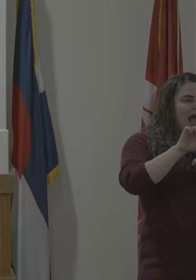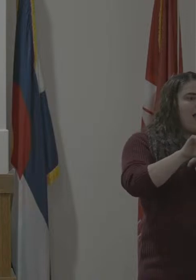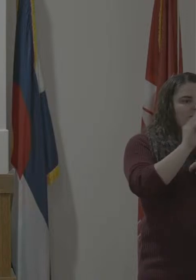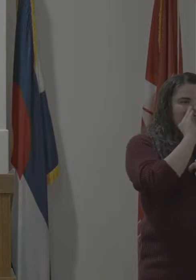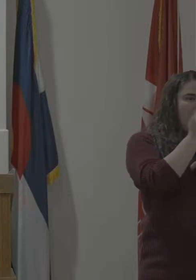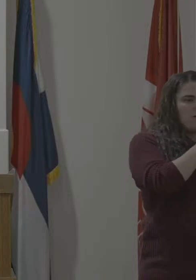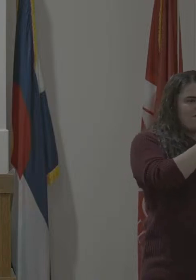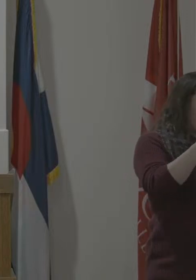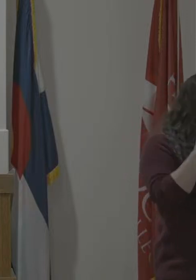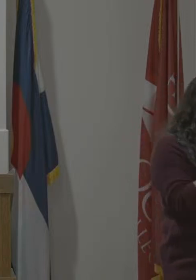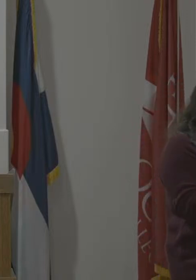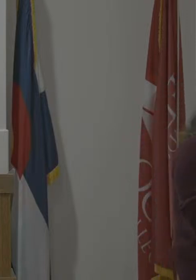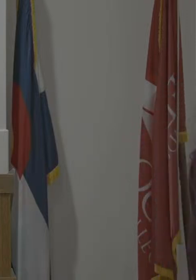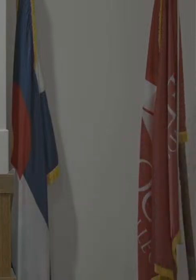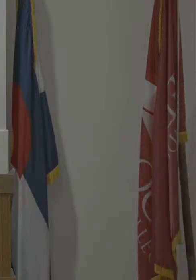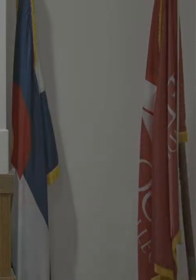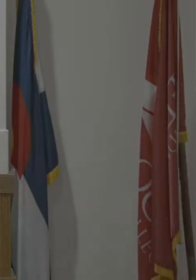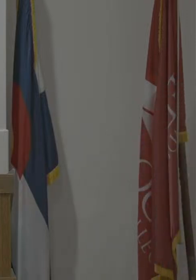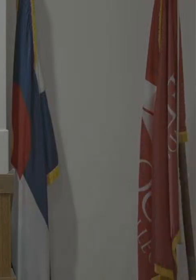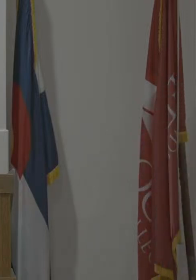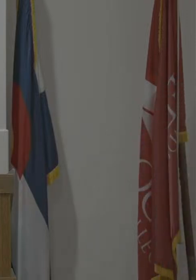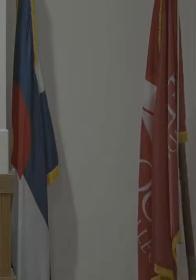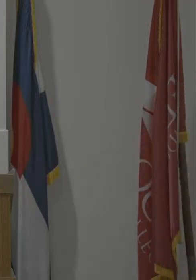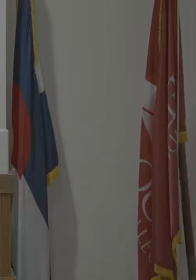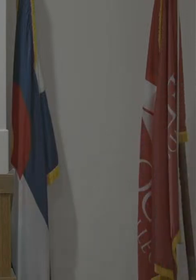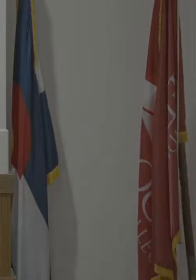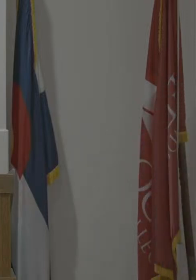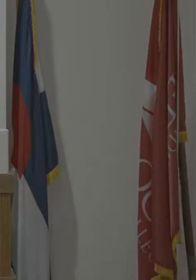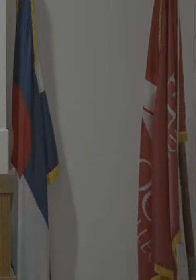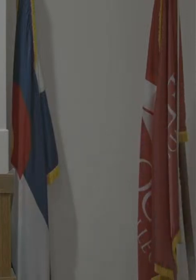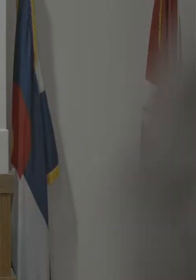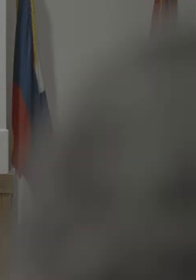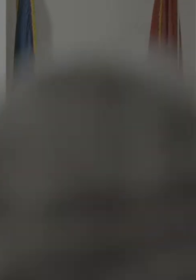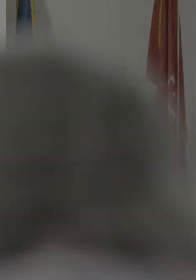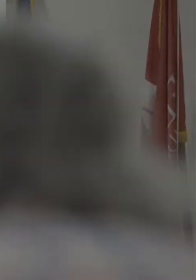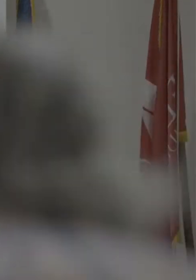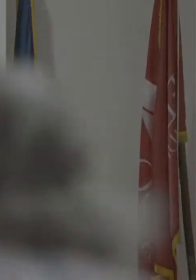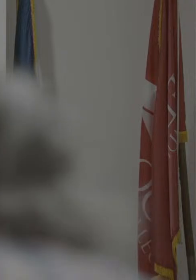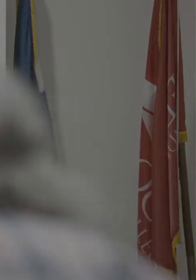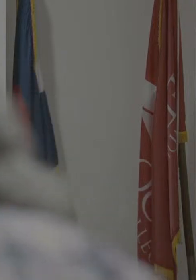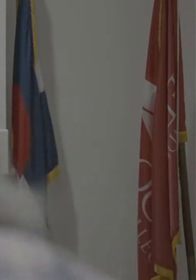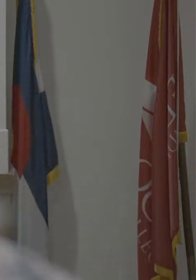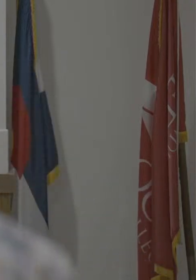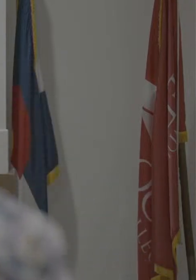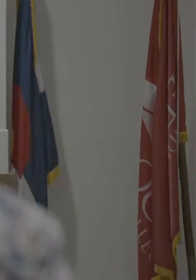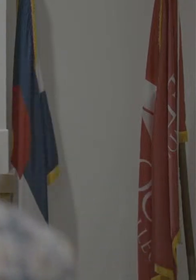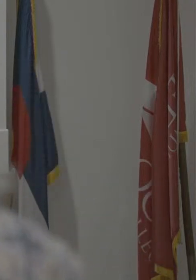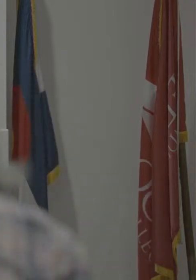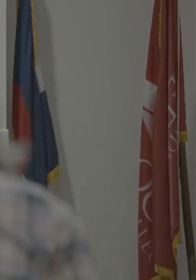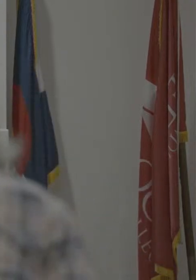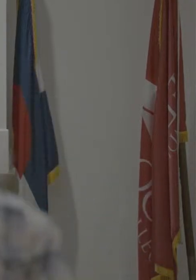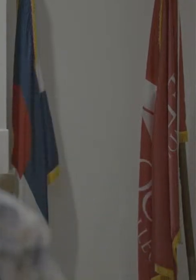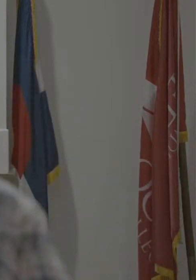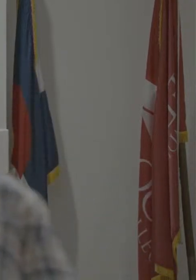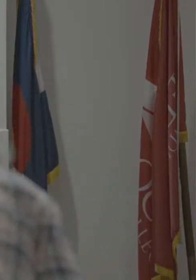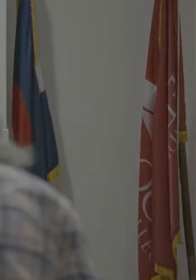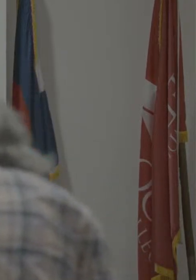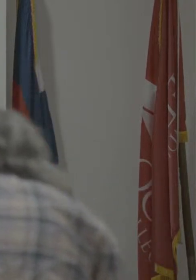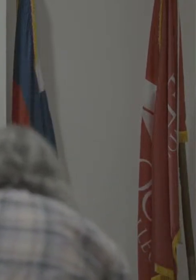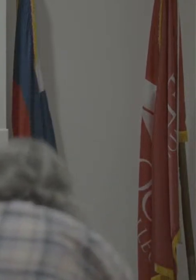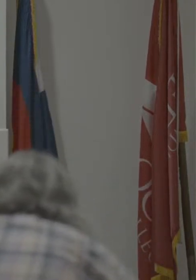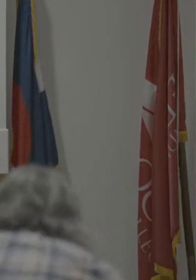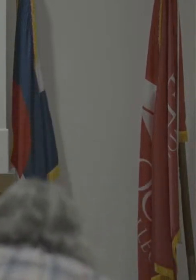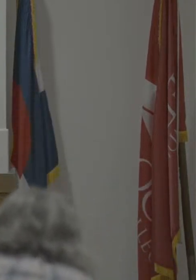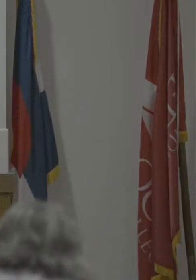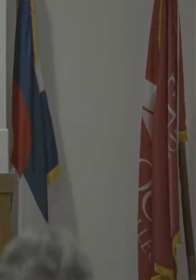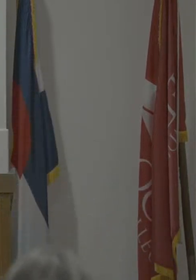ongoing drive and dedication to capture life's greatest moments is extraordinary. Canadian-born,